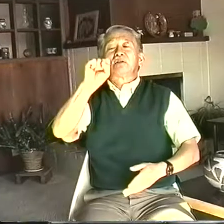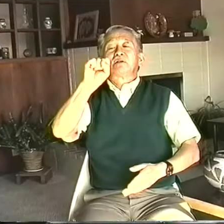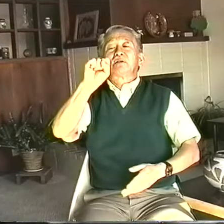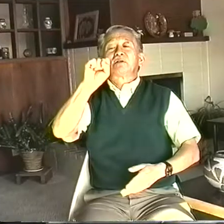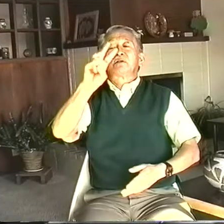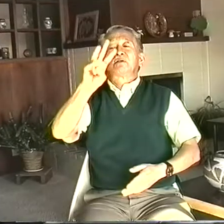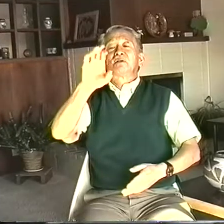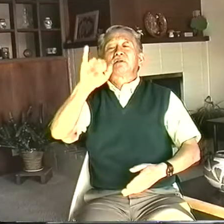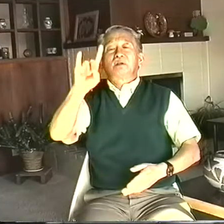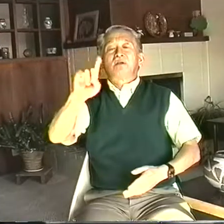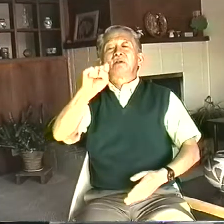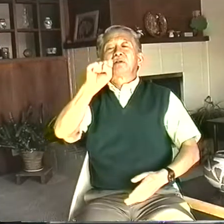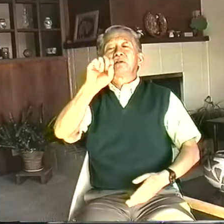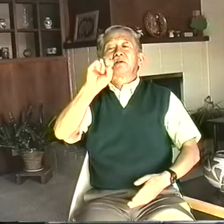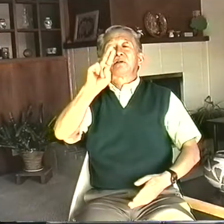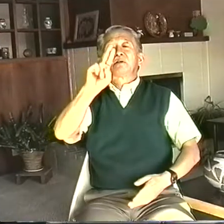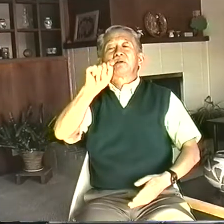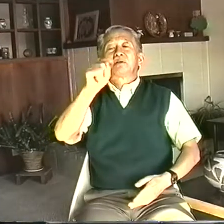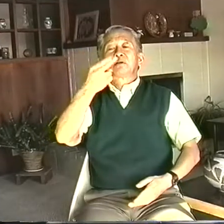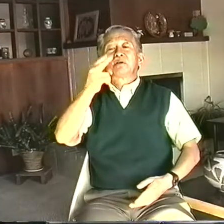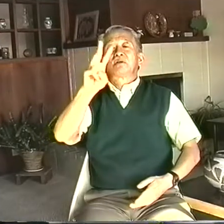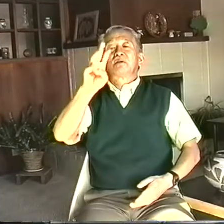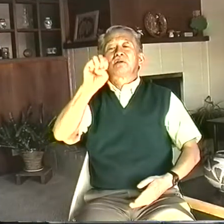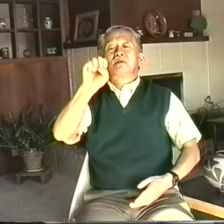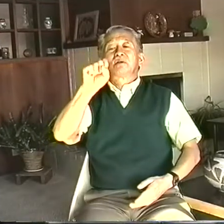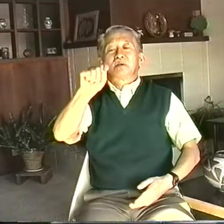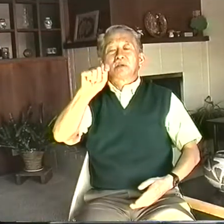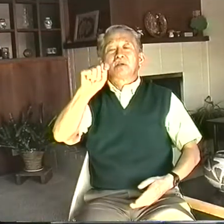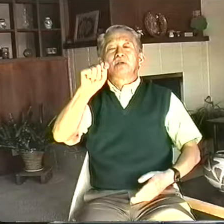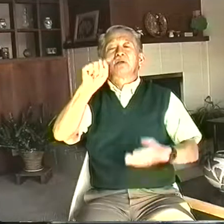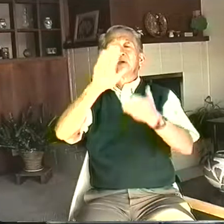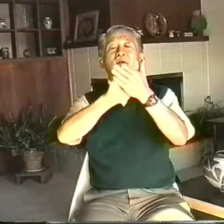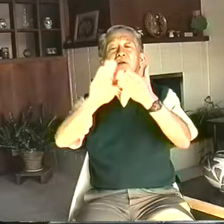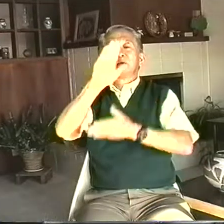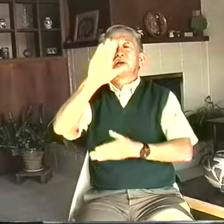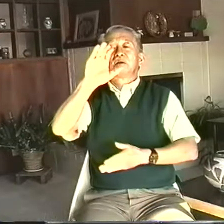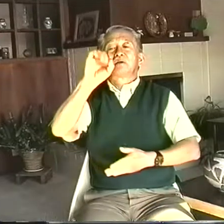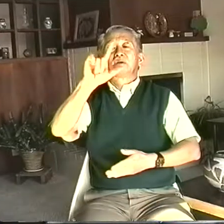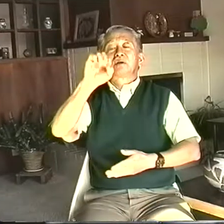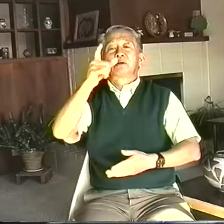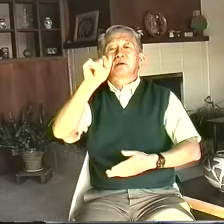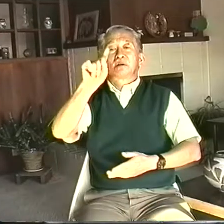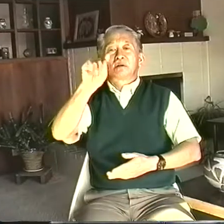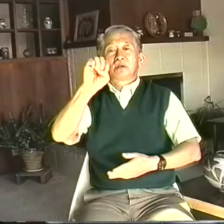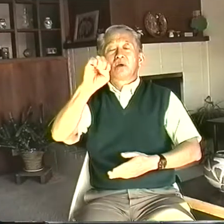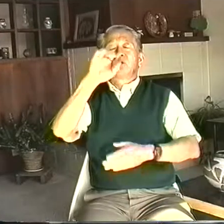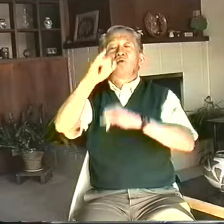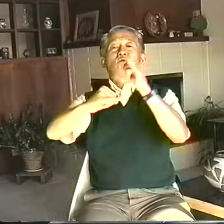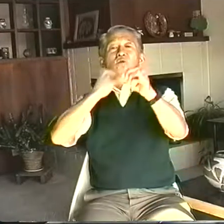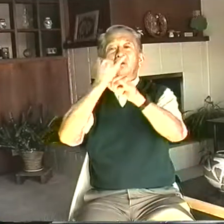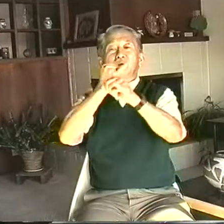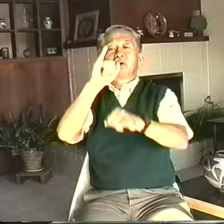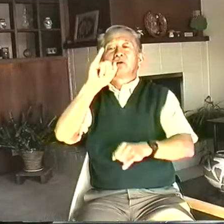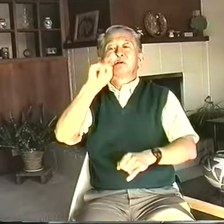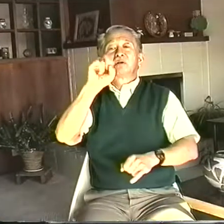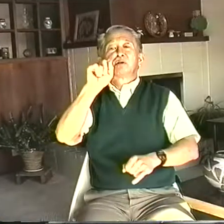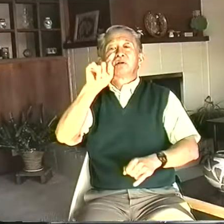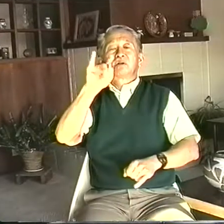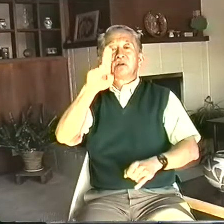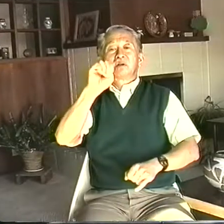teaching at SWCID, S-W-C-I-D, which stands for the Southwest Collegiate Institute for the